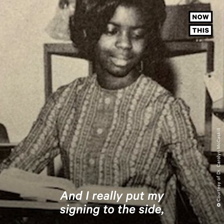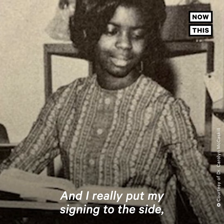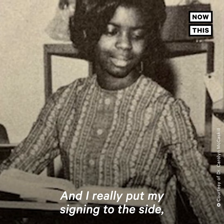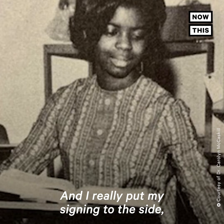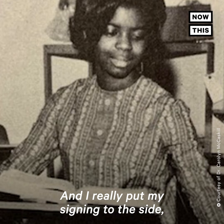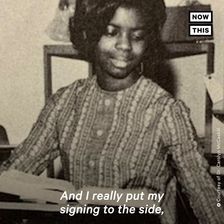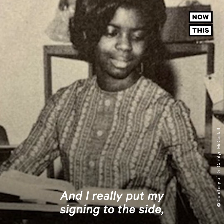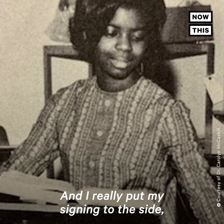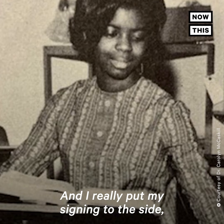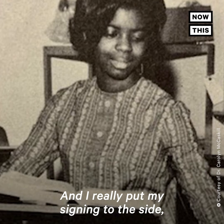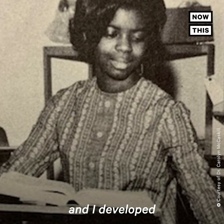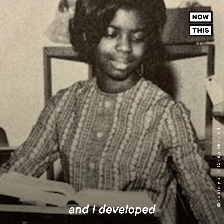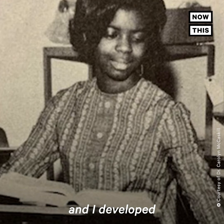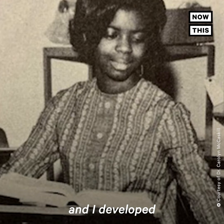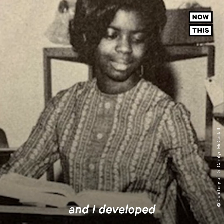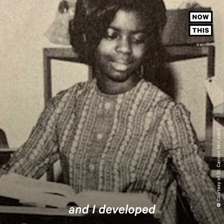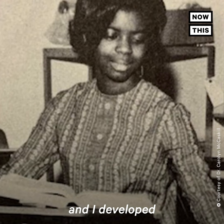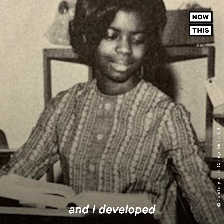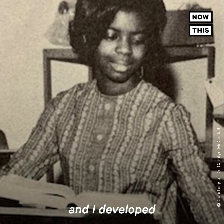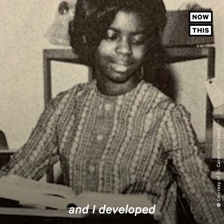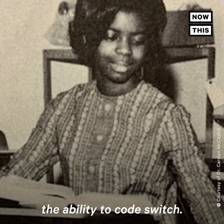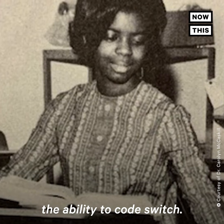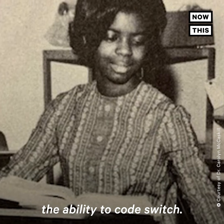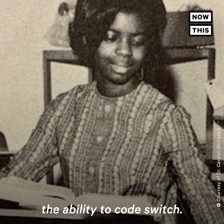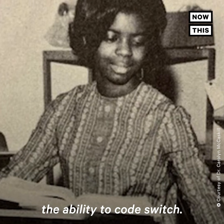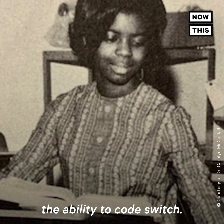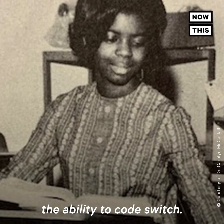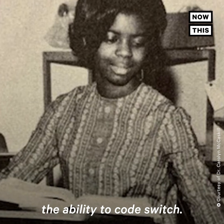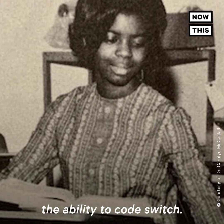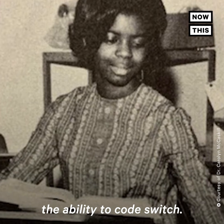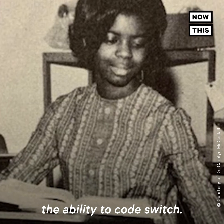to the side, and I developed the ability to code switch.